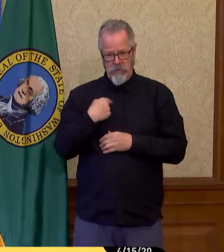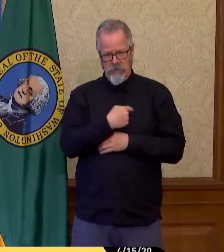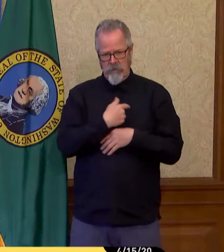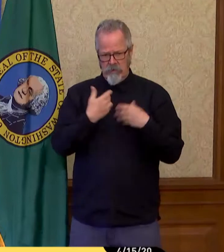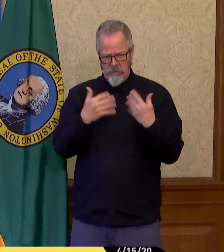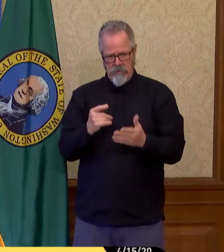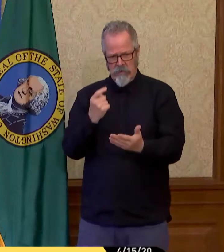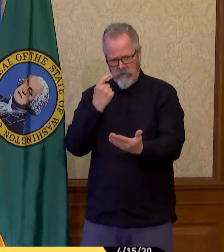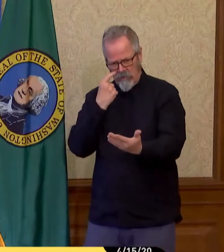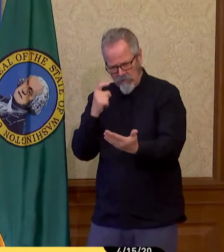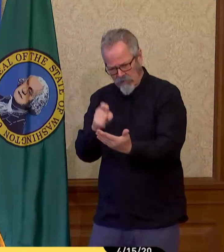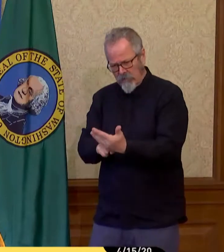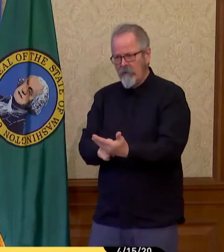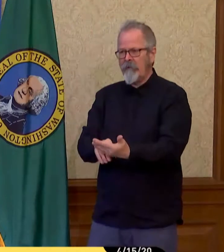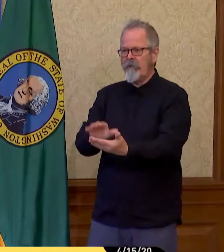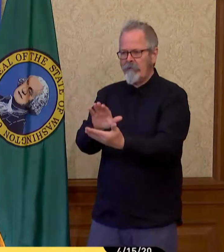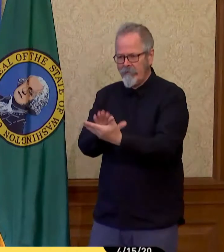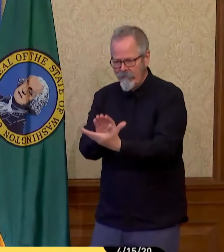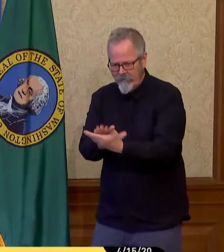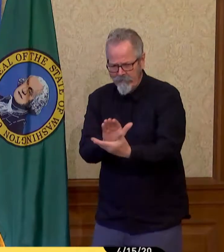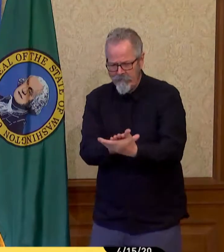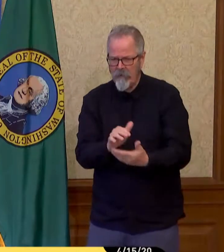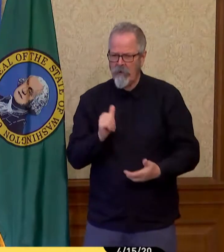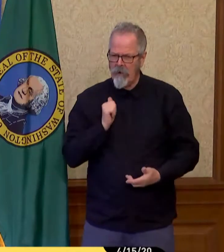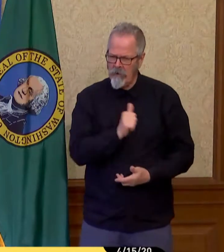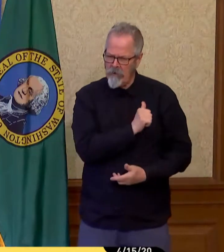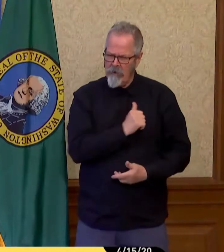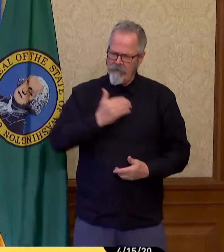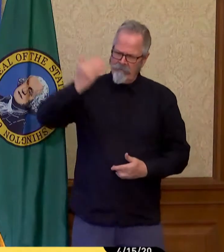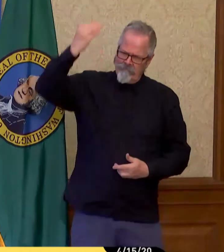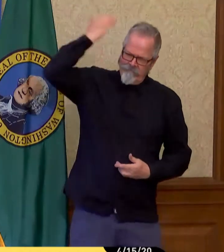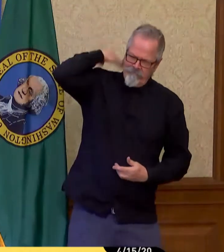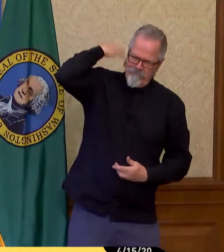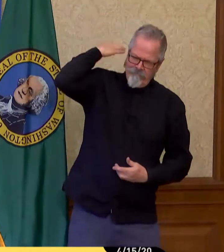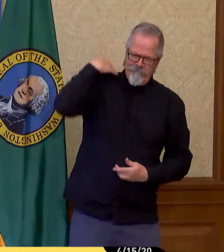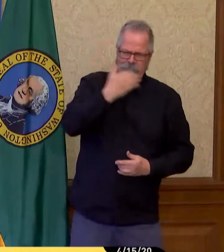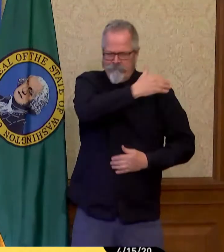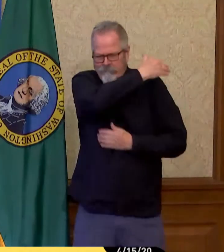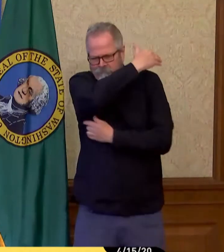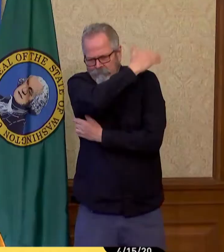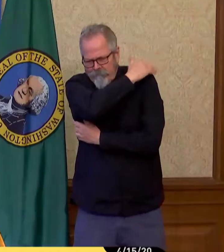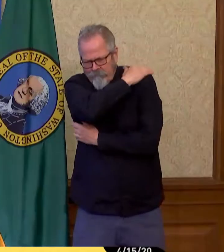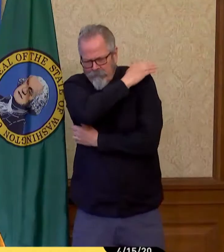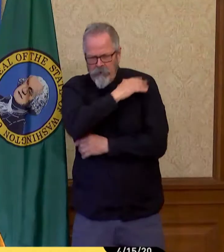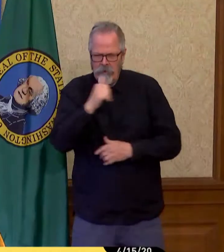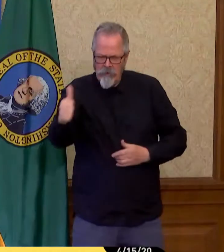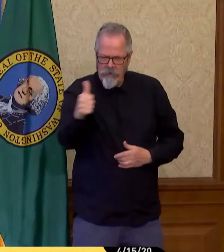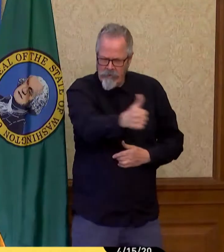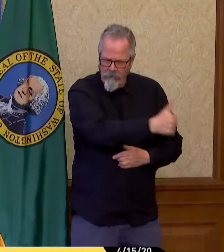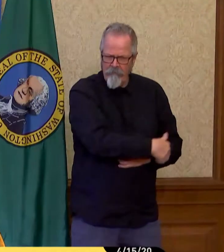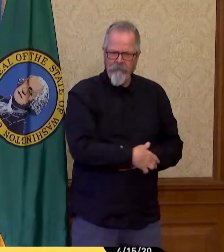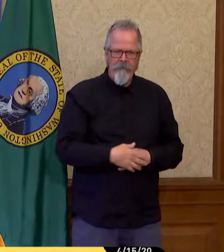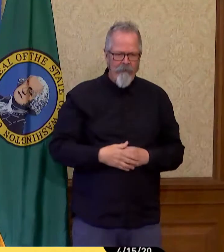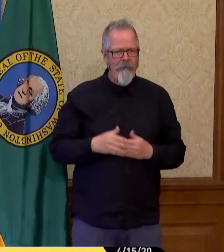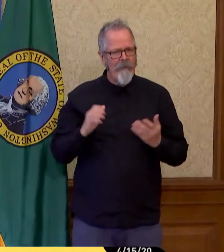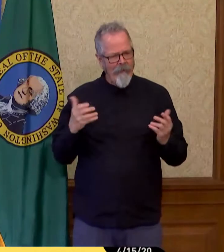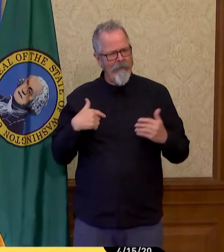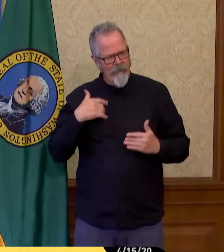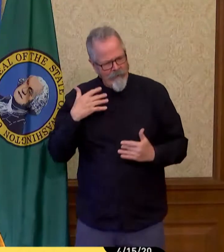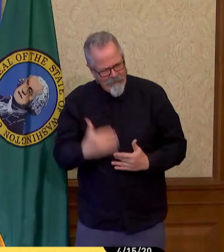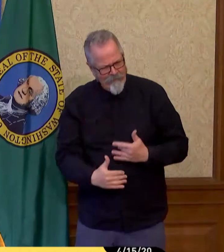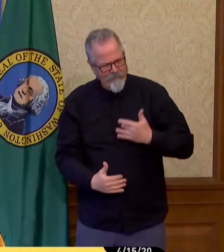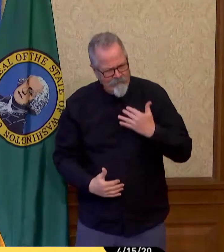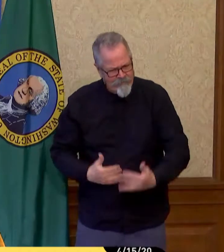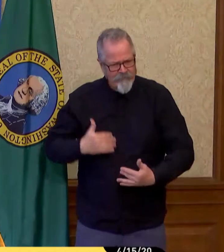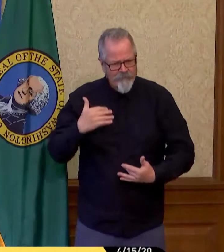not simply passive victims of this virus. There are things we can do to fight back successfully against it, but that we